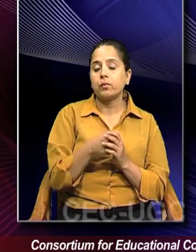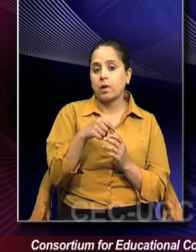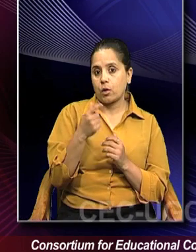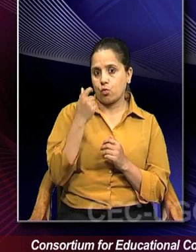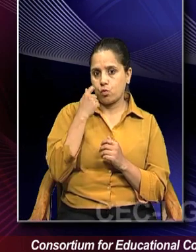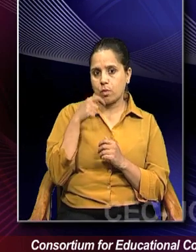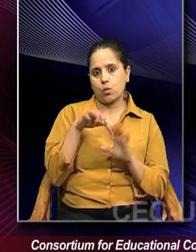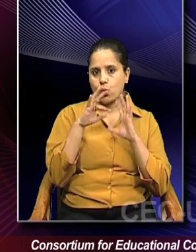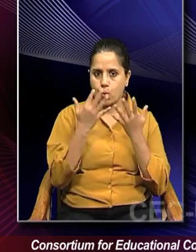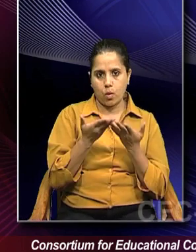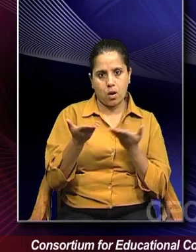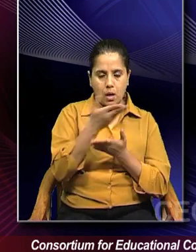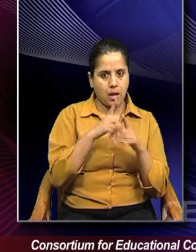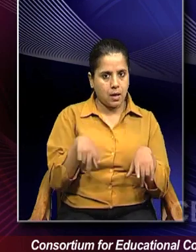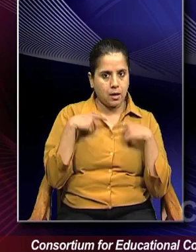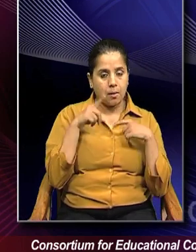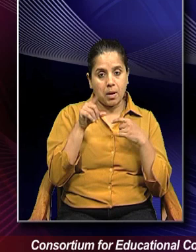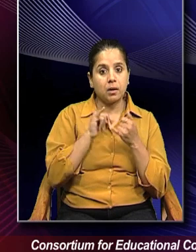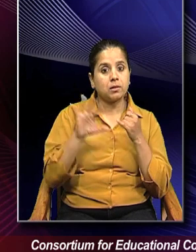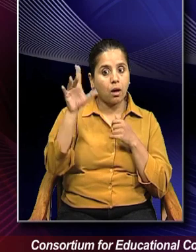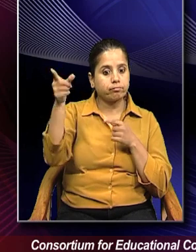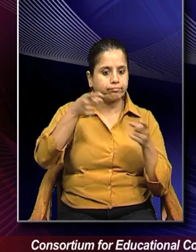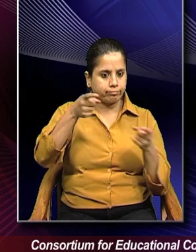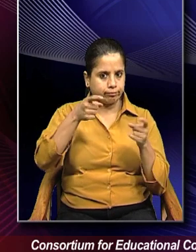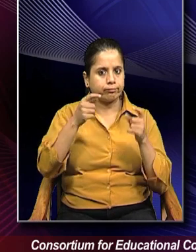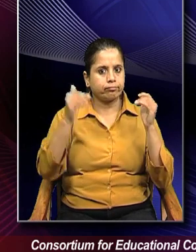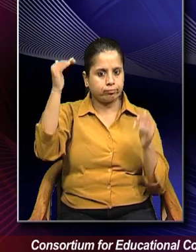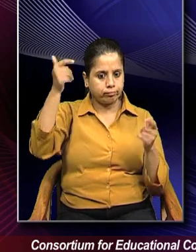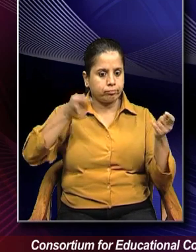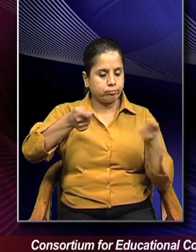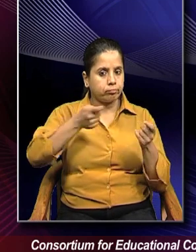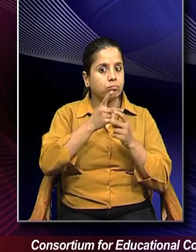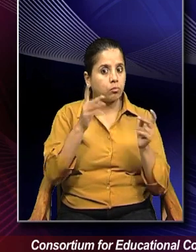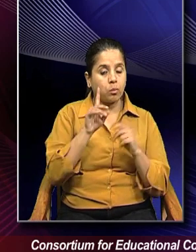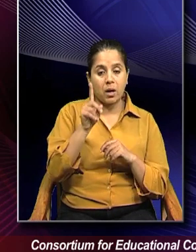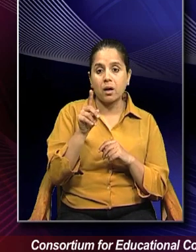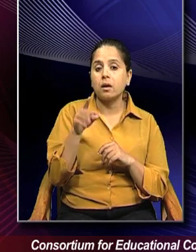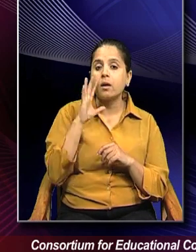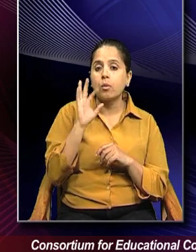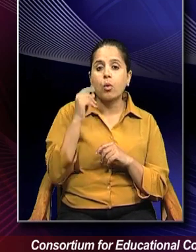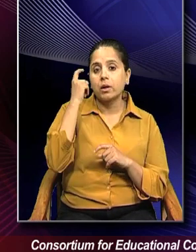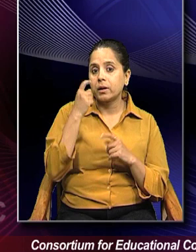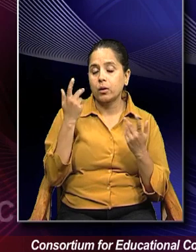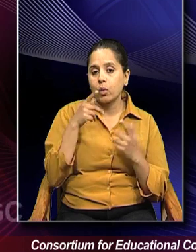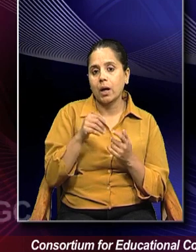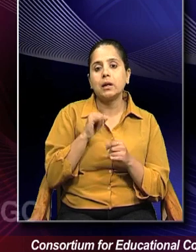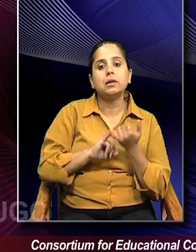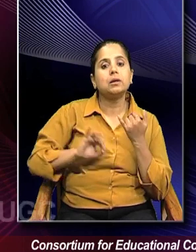human world, although the states dominate it, but its major concern goes beyond